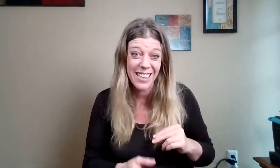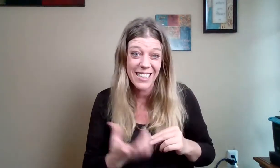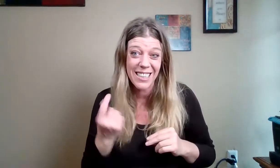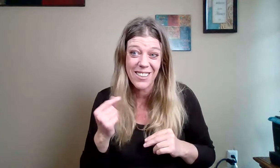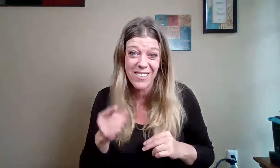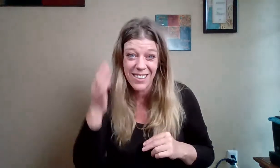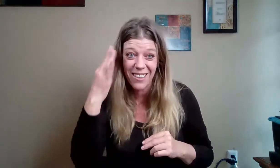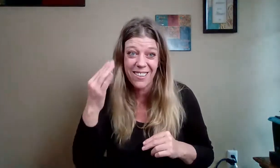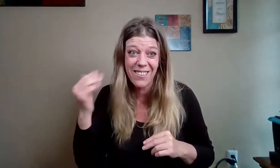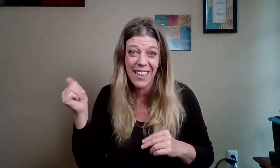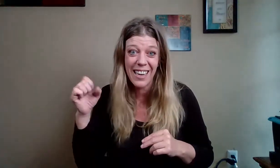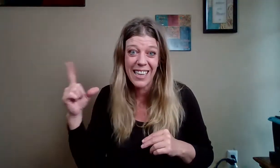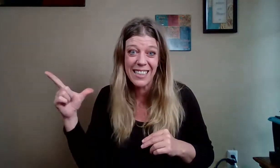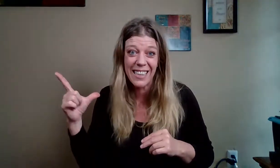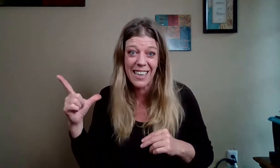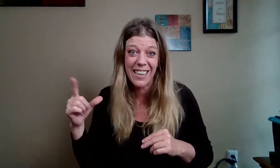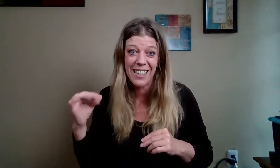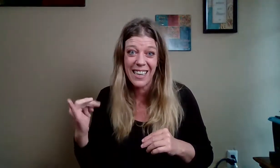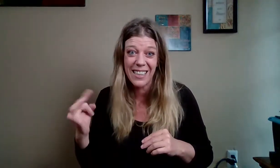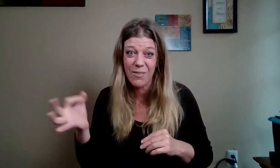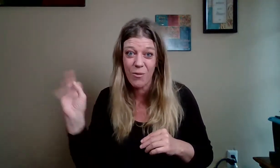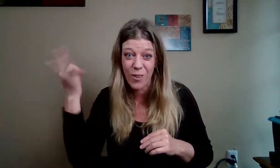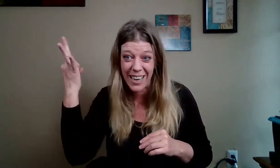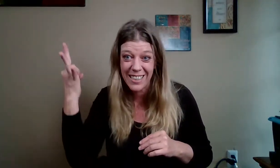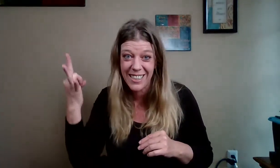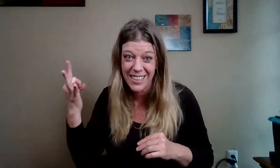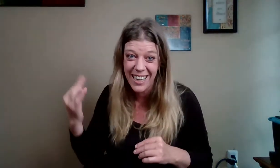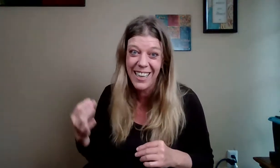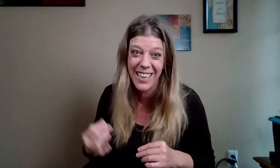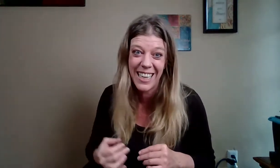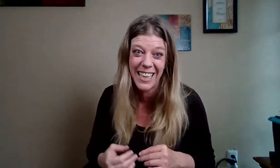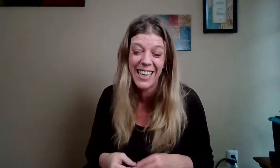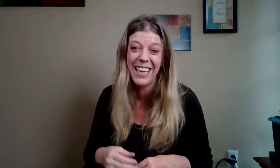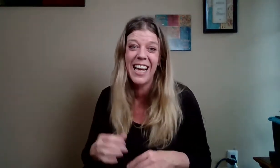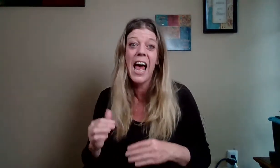actually, do you know ASL is French?